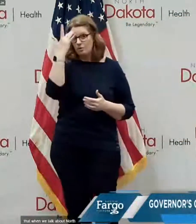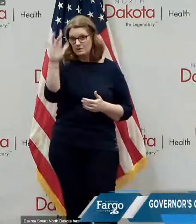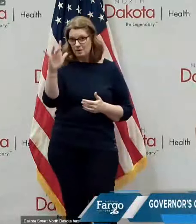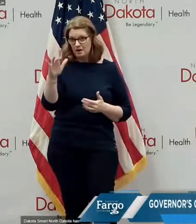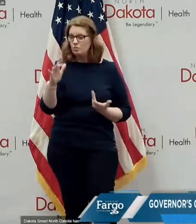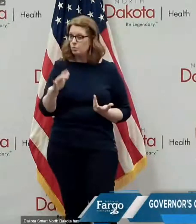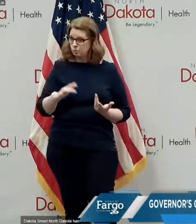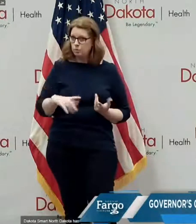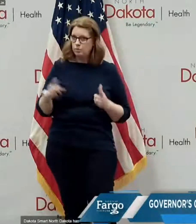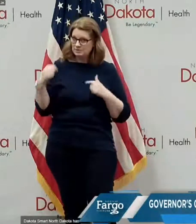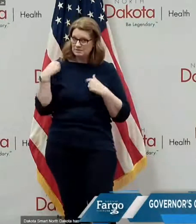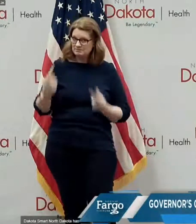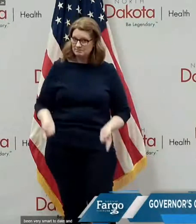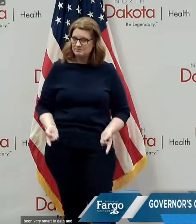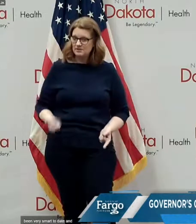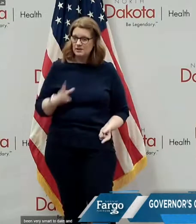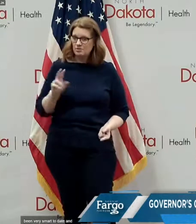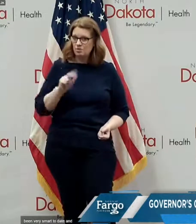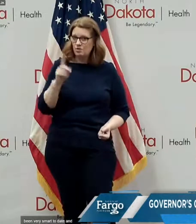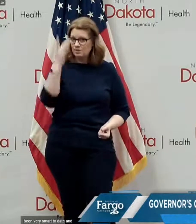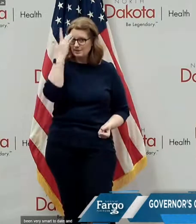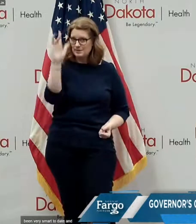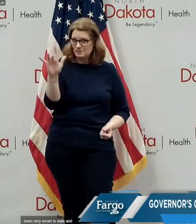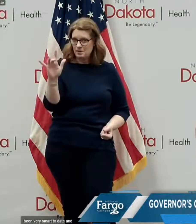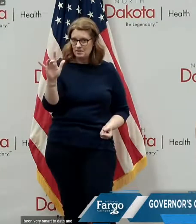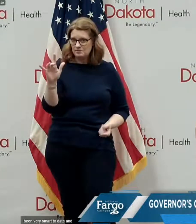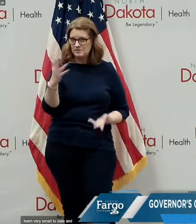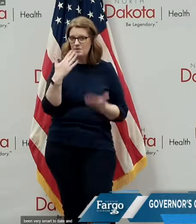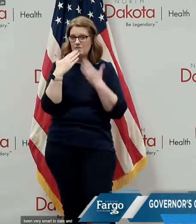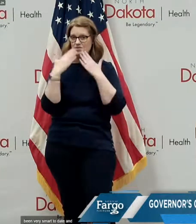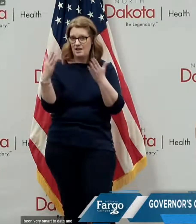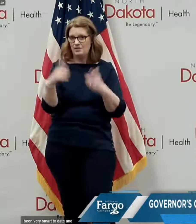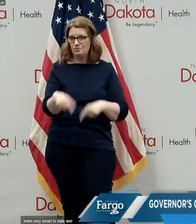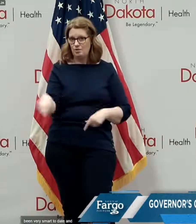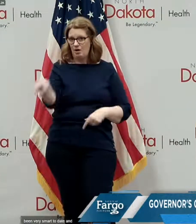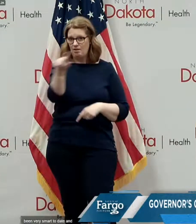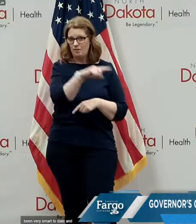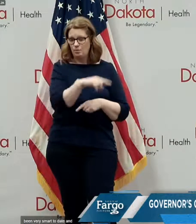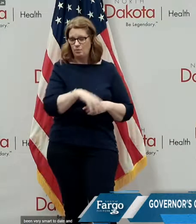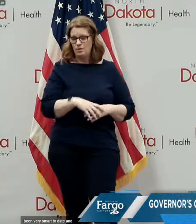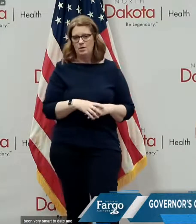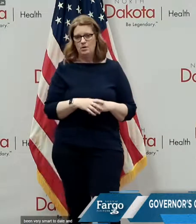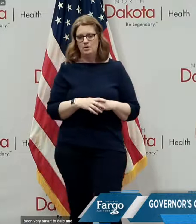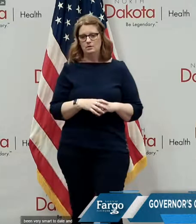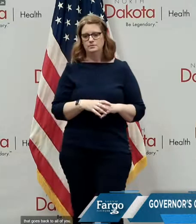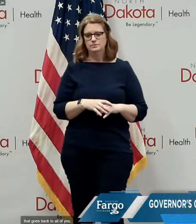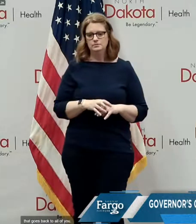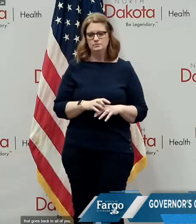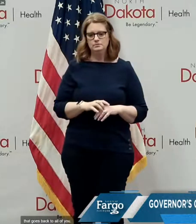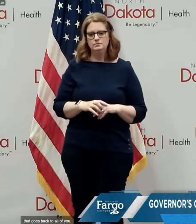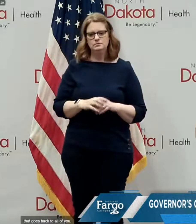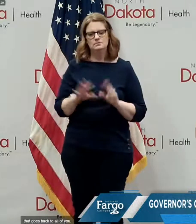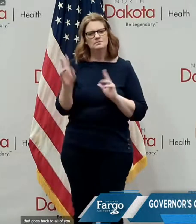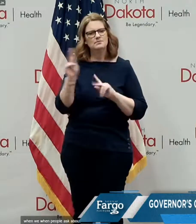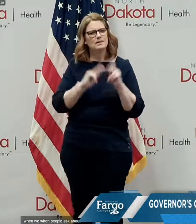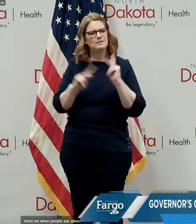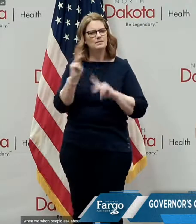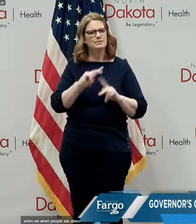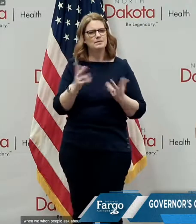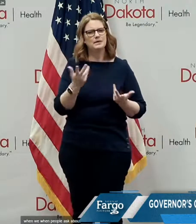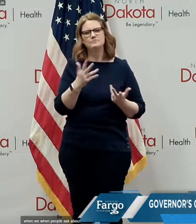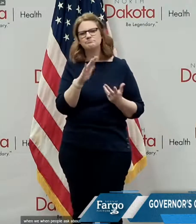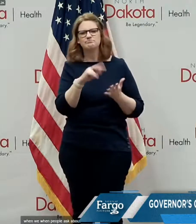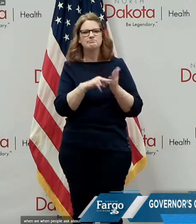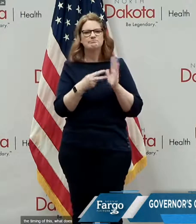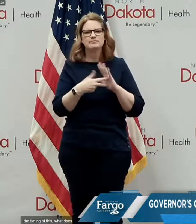date, and that goes back to all of you. When we when people will ask about the timing of this, what does this